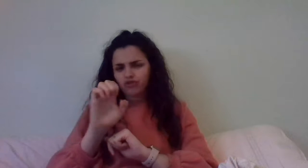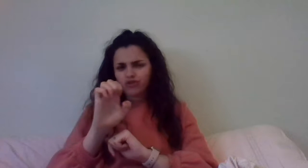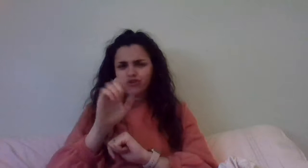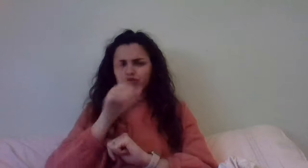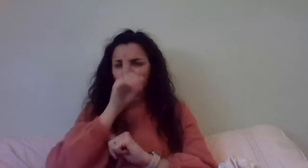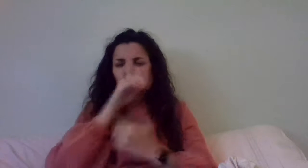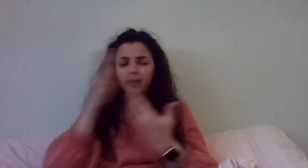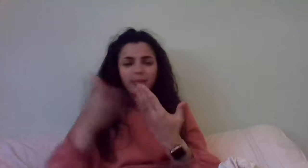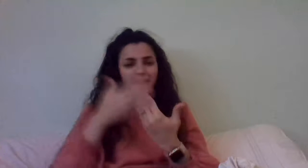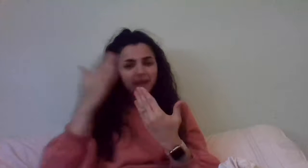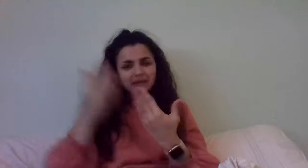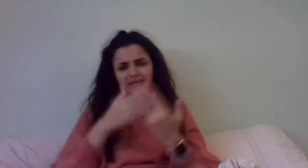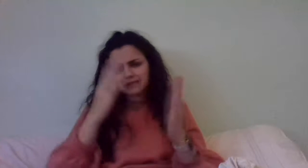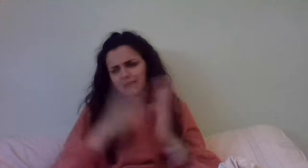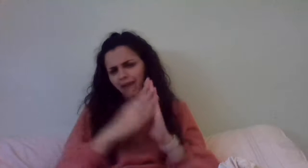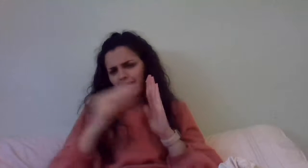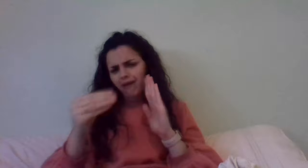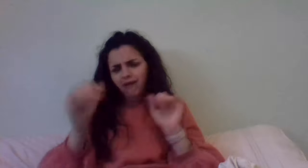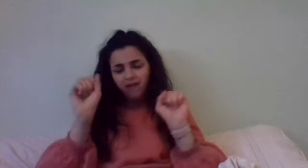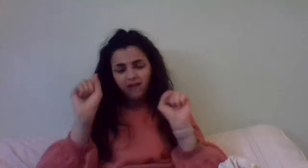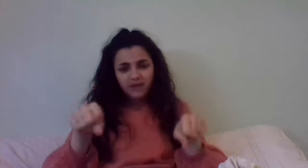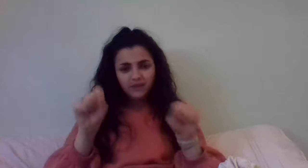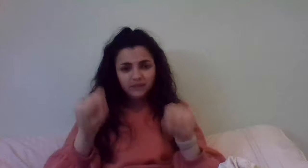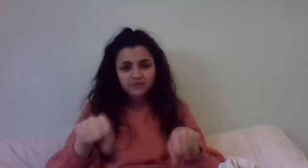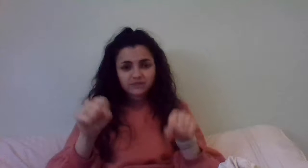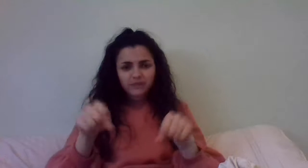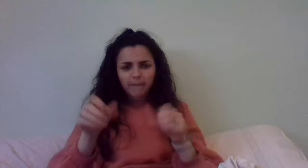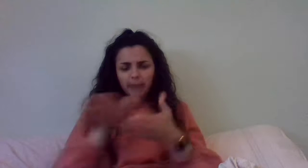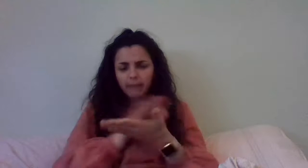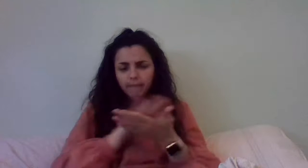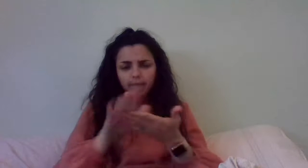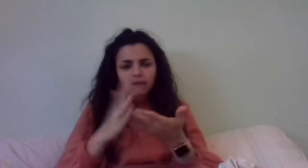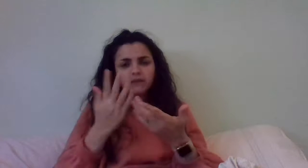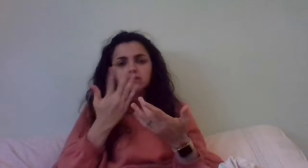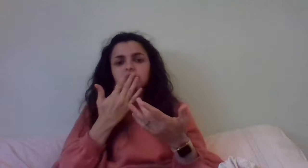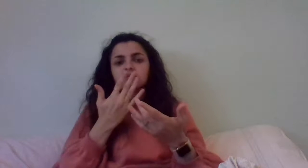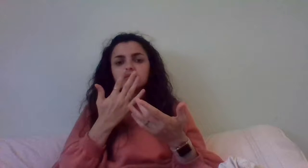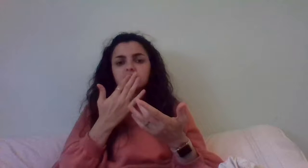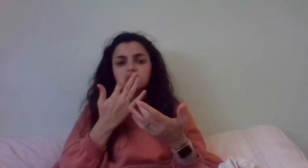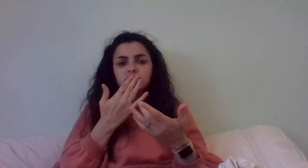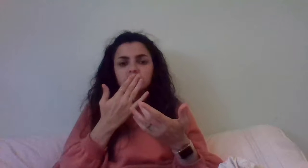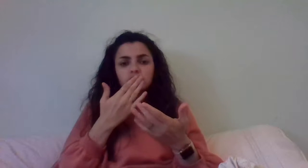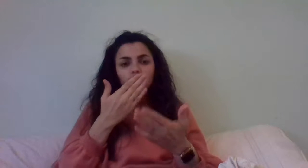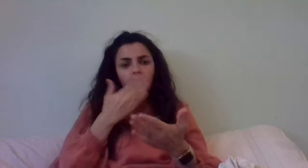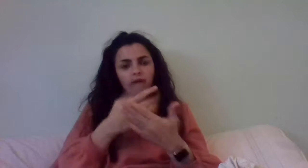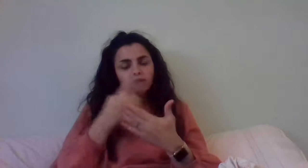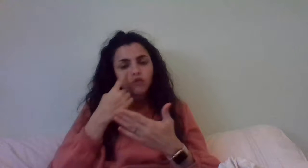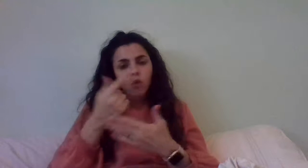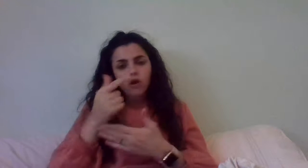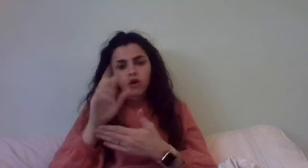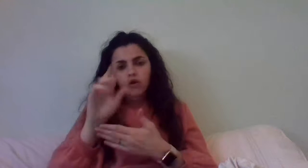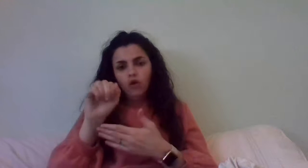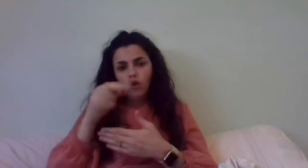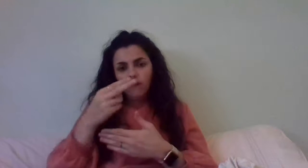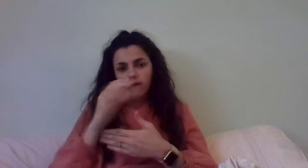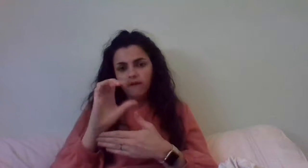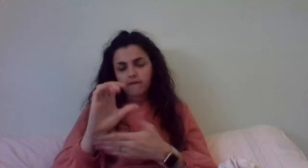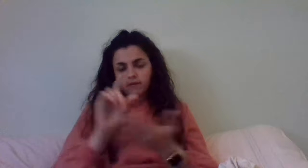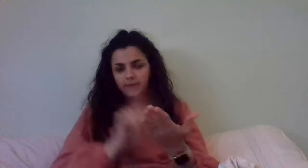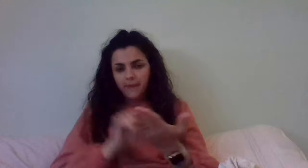strong color blocks. They lend themselves very well to graphic publications, graphic being, of course, the serialized